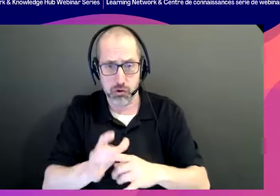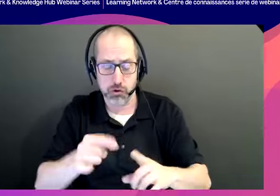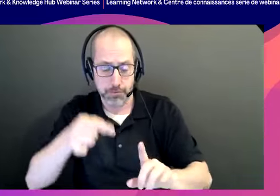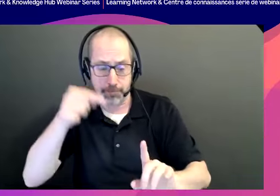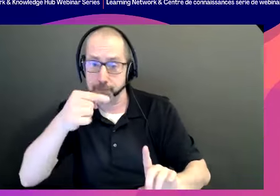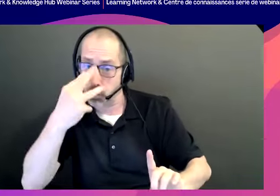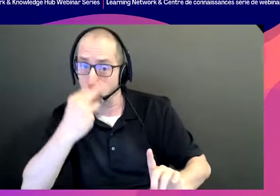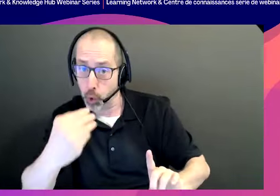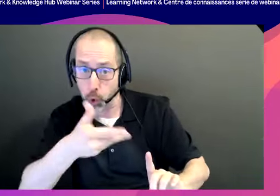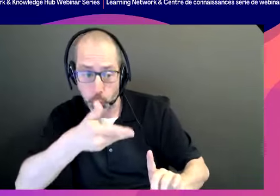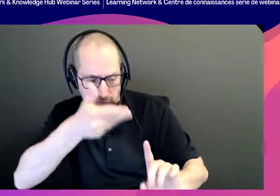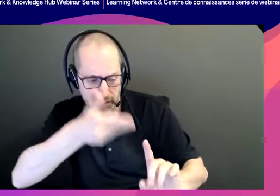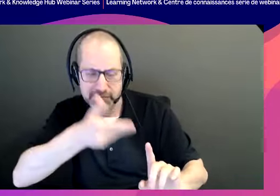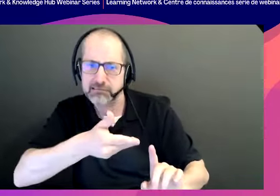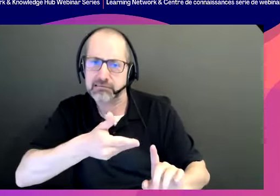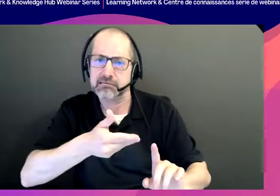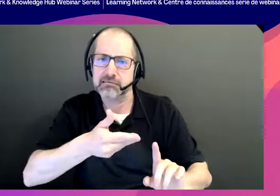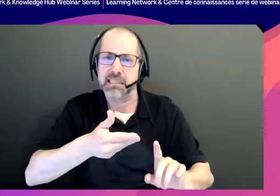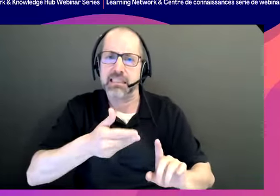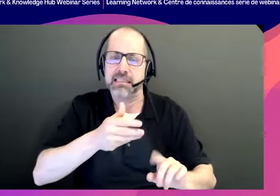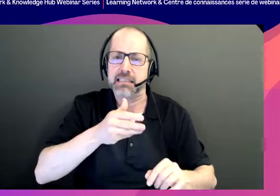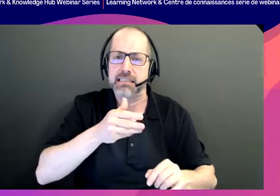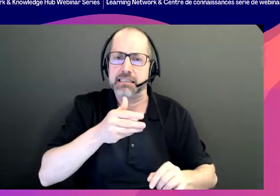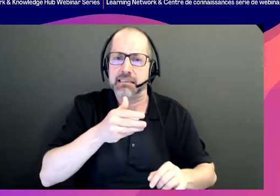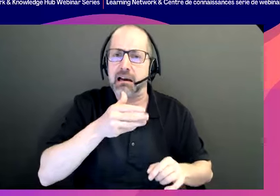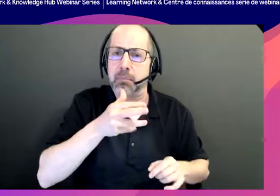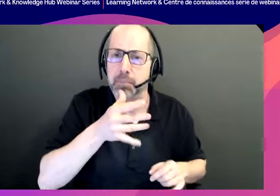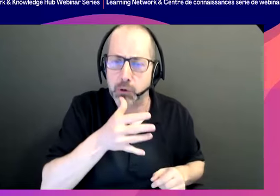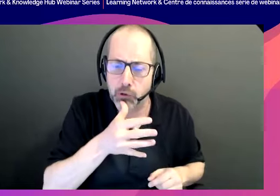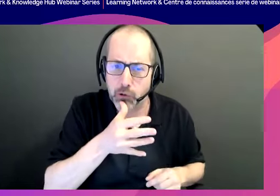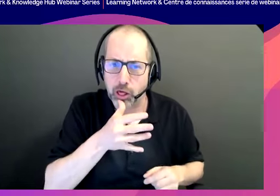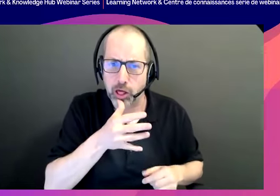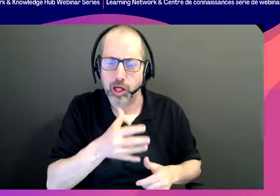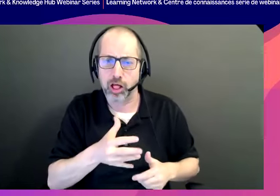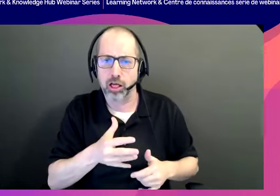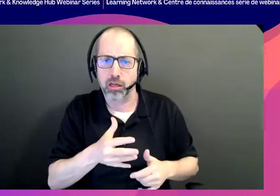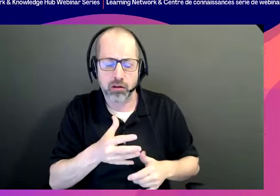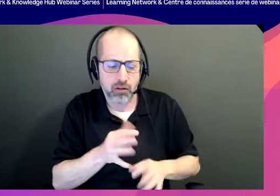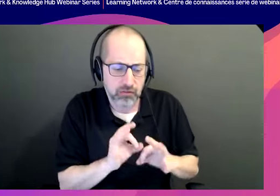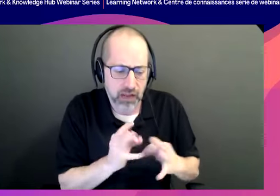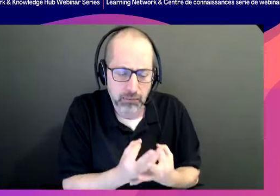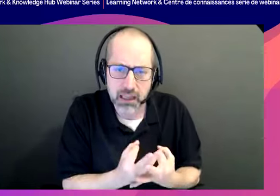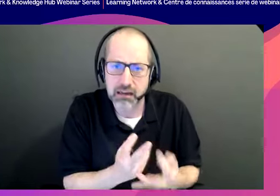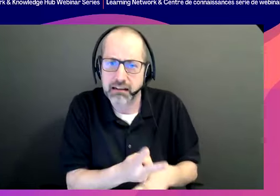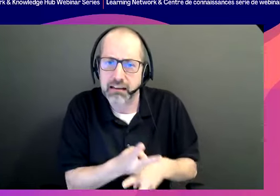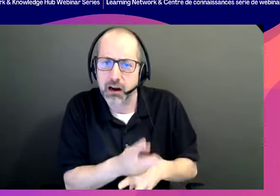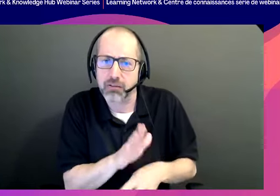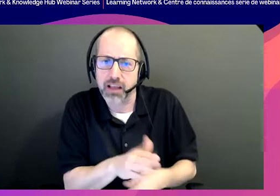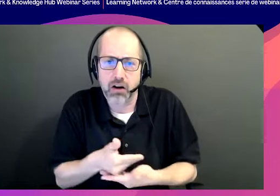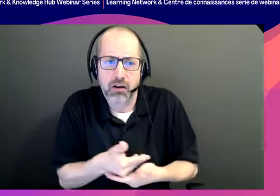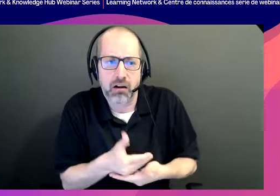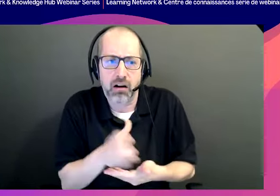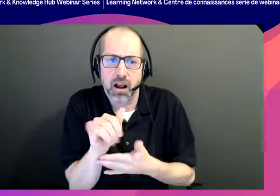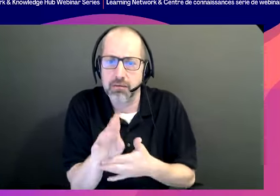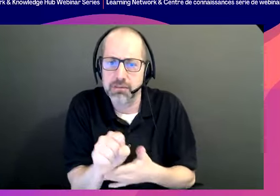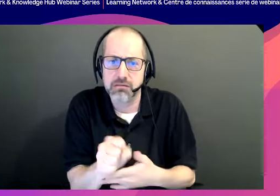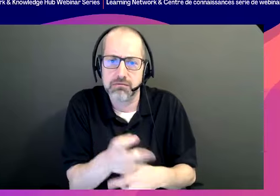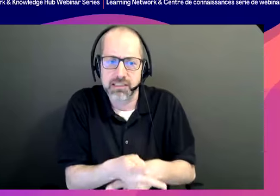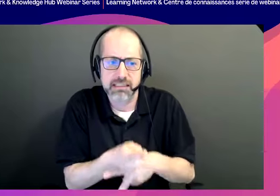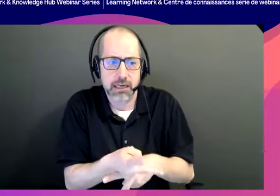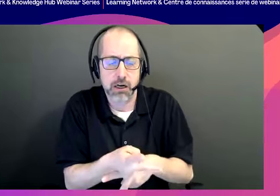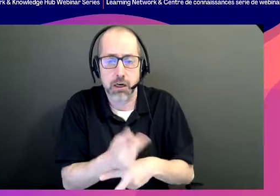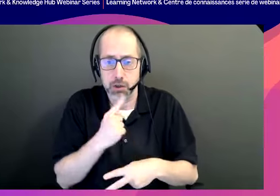very matriarchal, they're very paternal, maternal, and they take care of their cubs. So as I sing